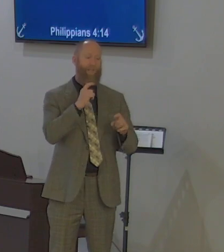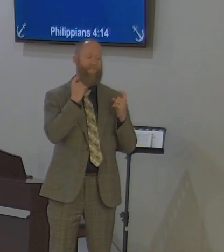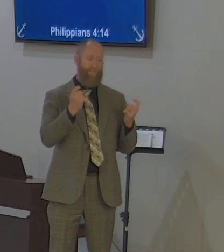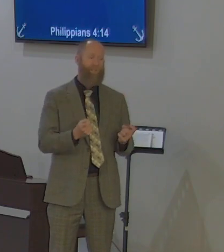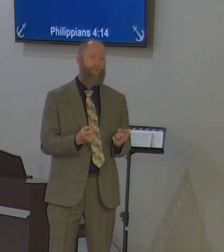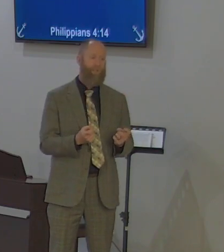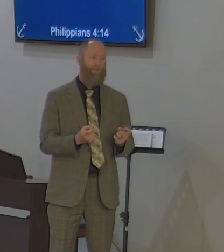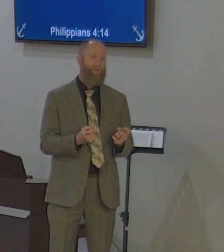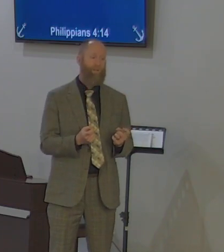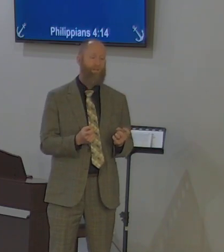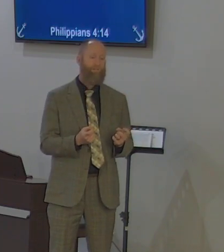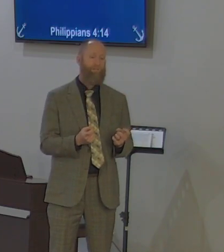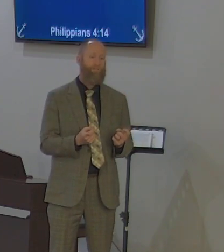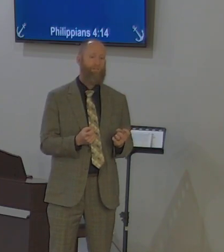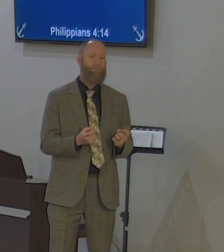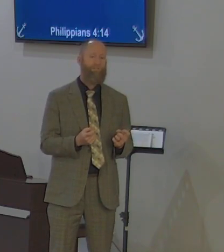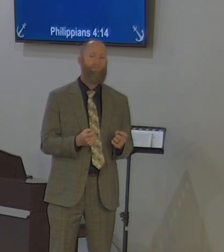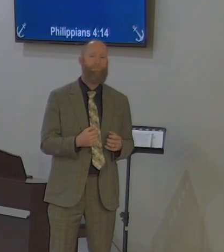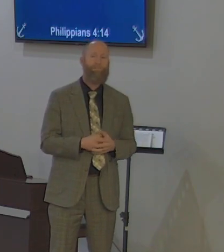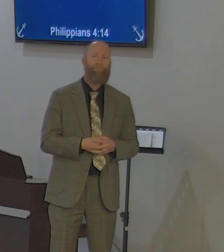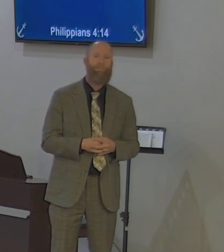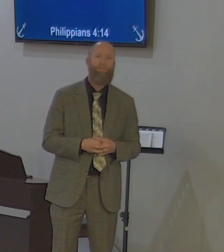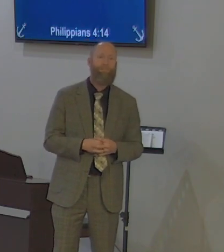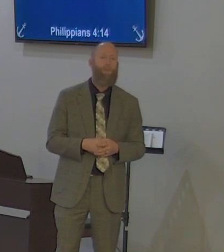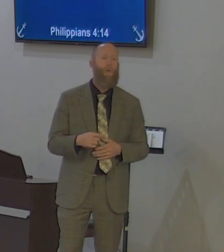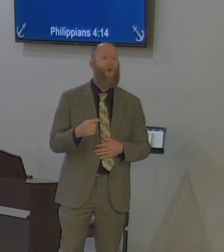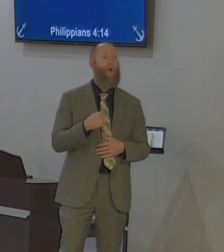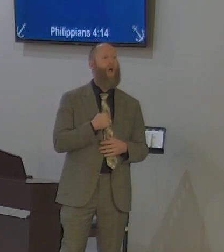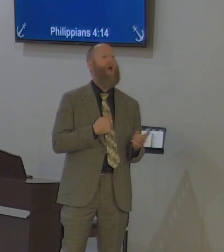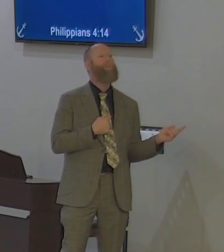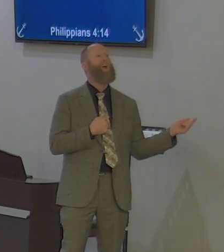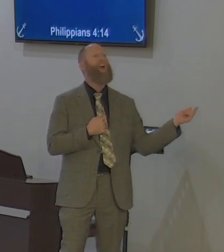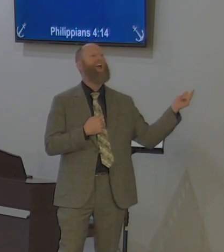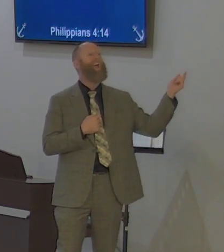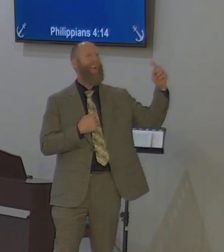saying, well, I'm coming, but in my heart I'm not here,